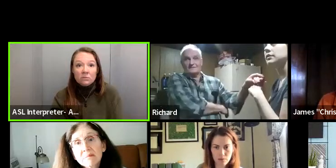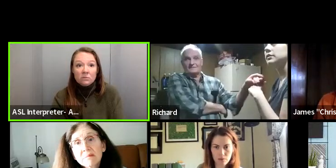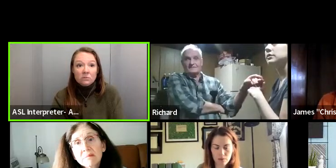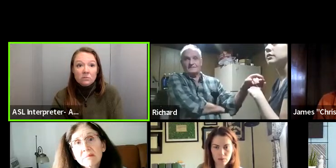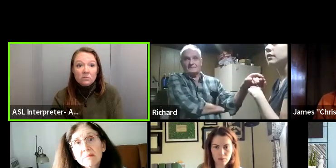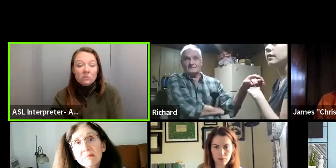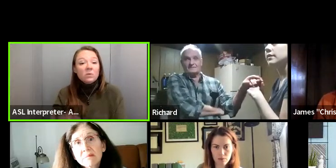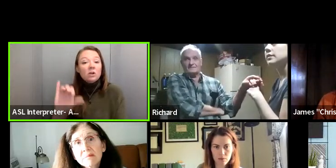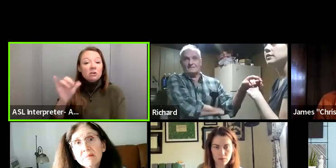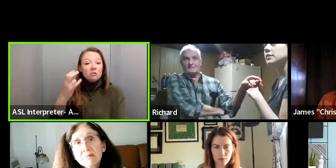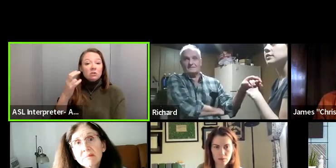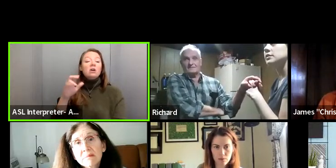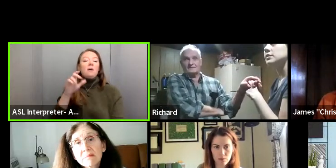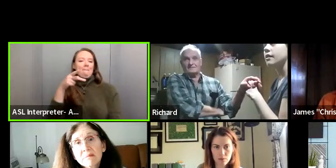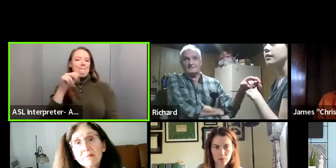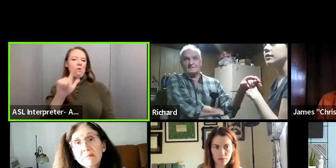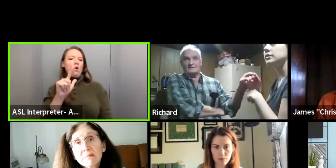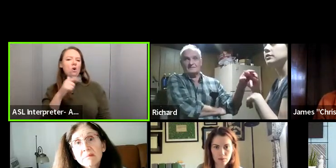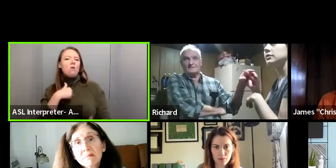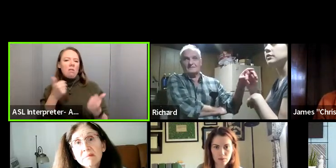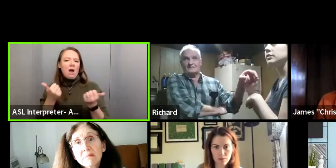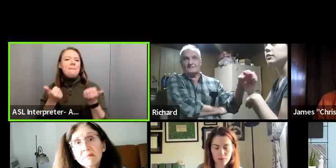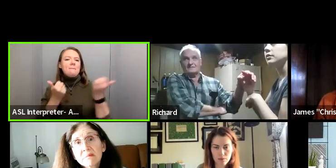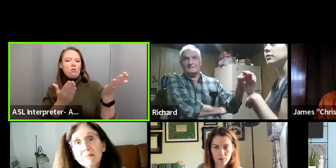I move we approve the minutes.